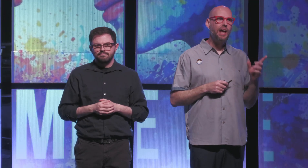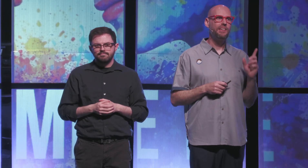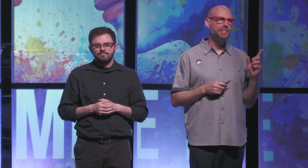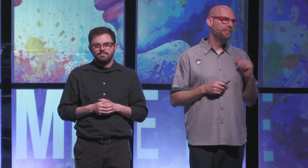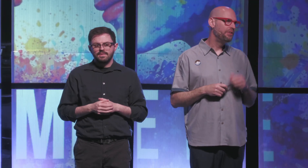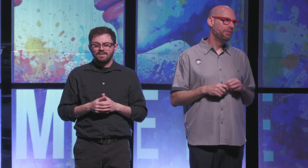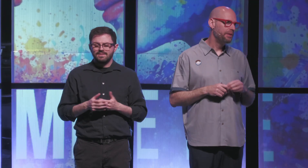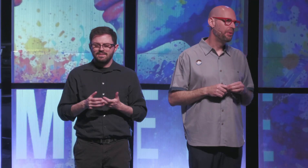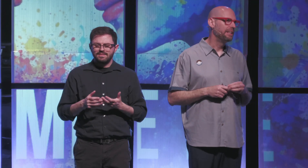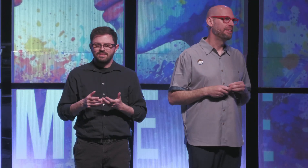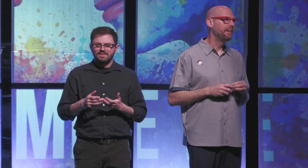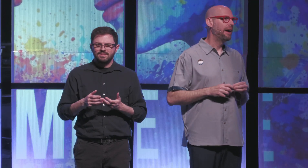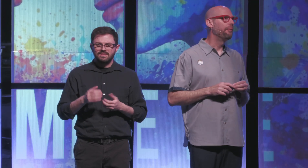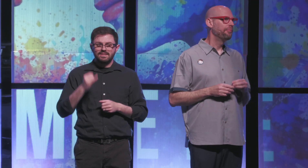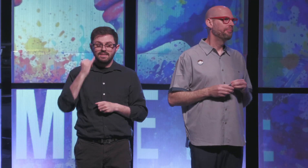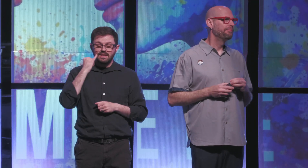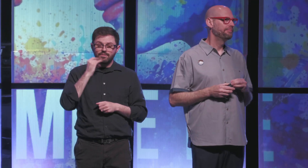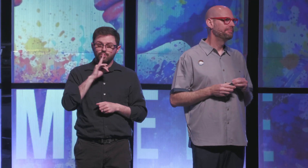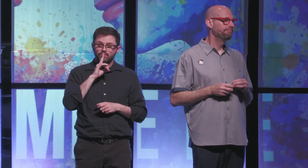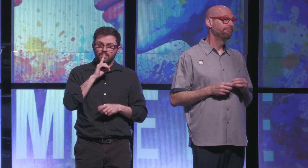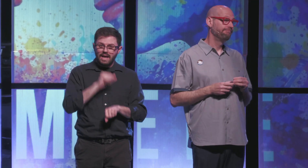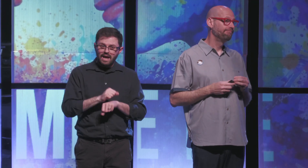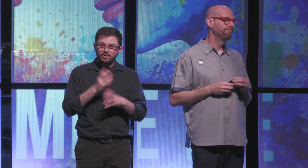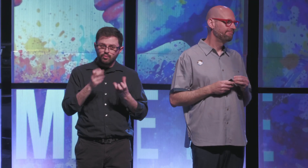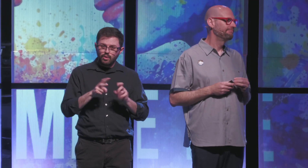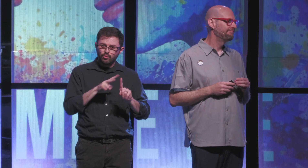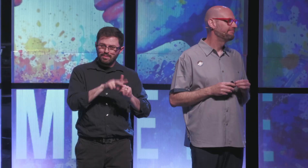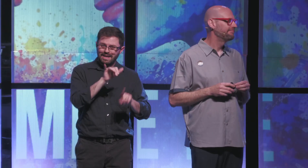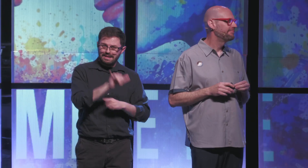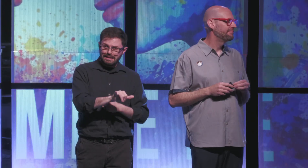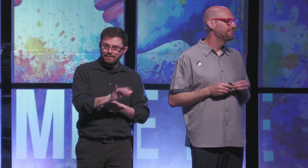That's challenging if you really want to live it out.